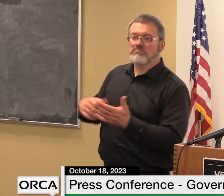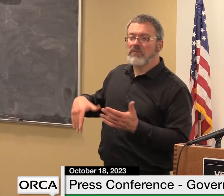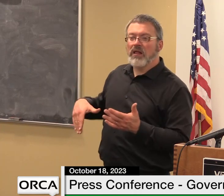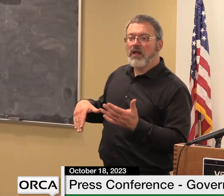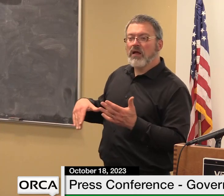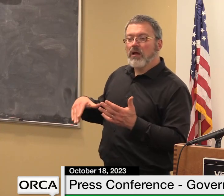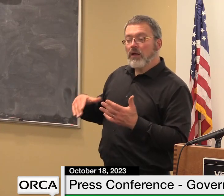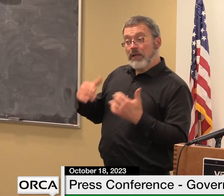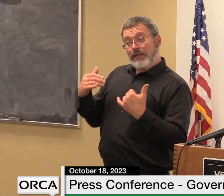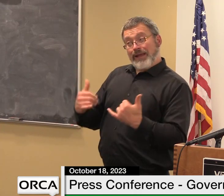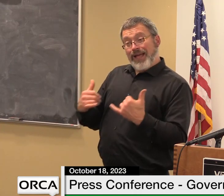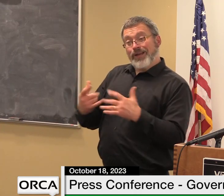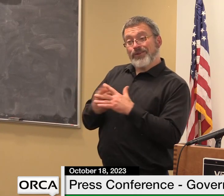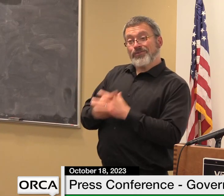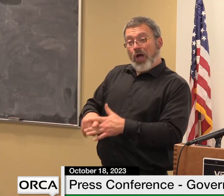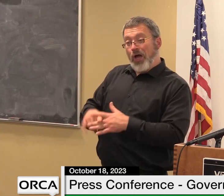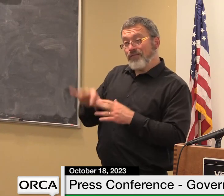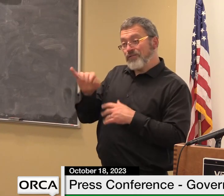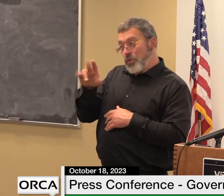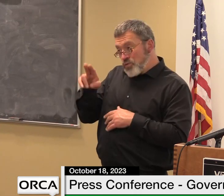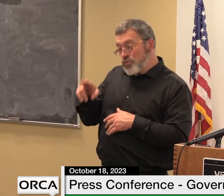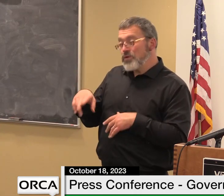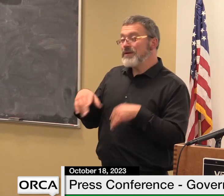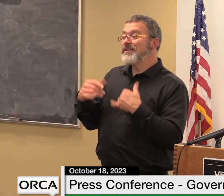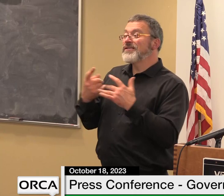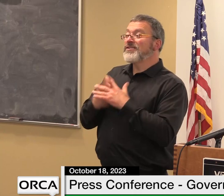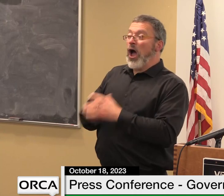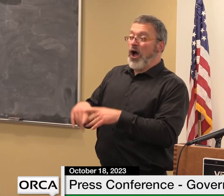season. So yeah, I think